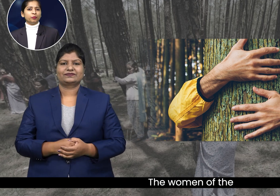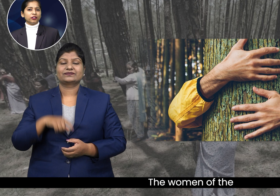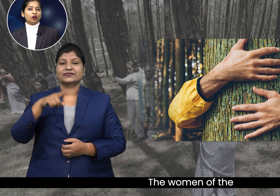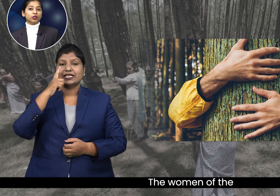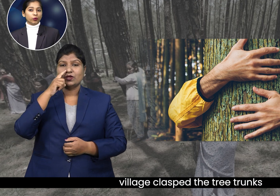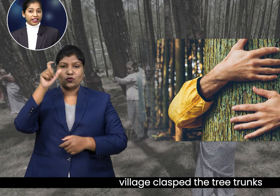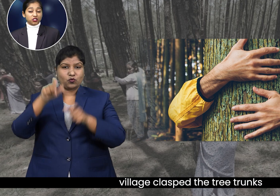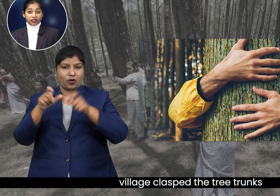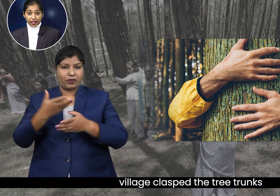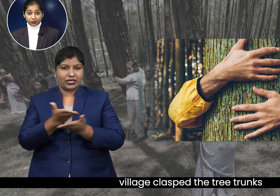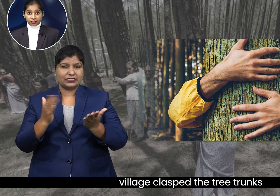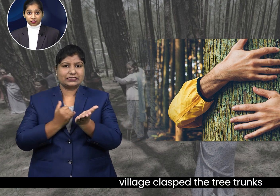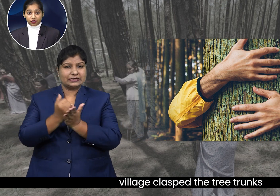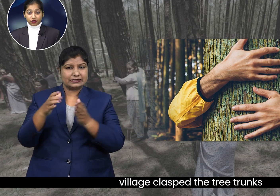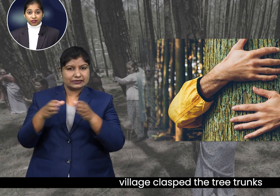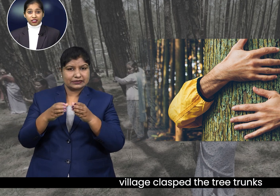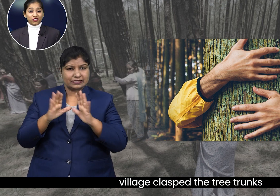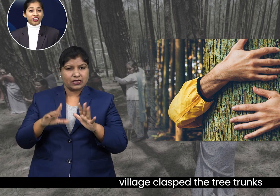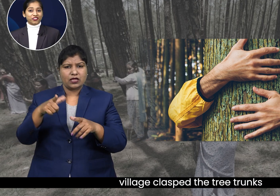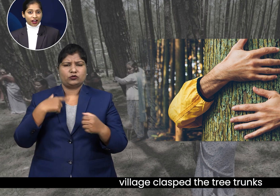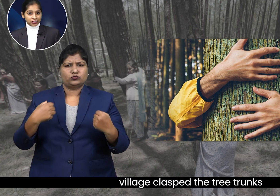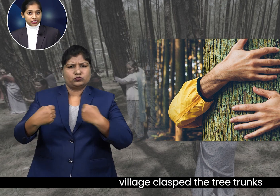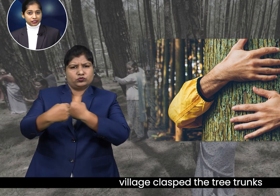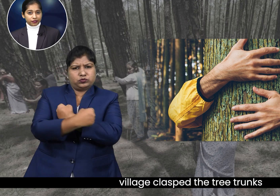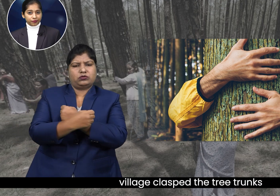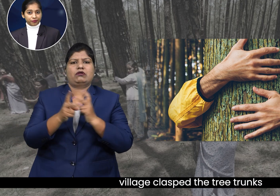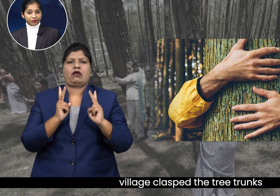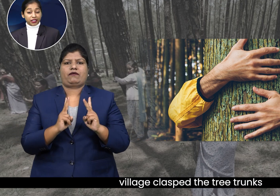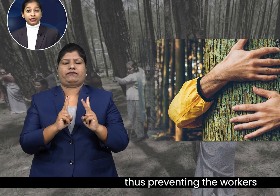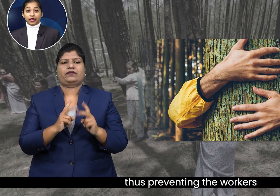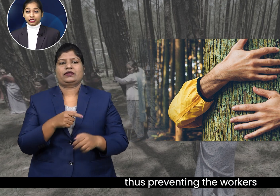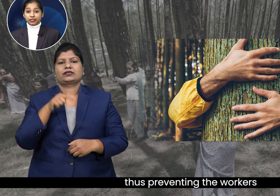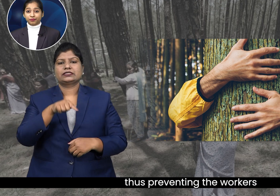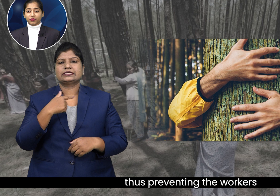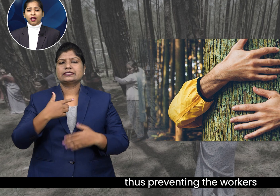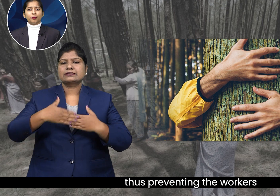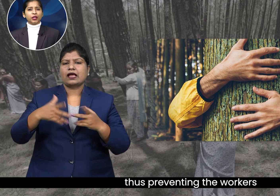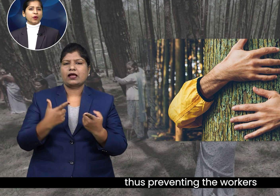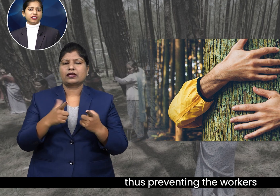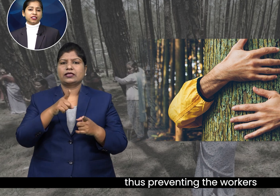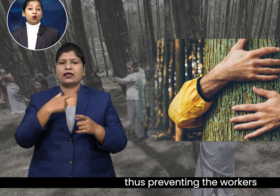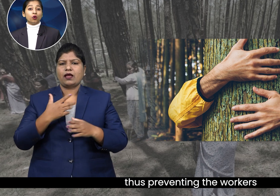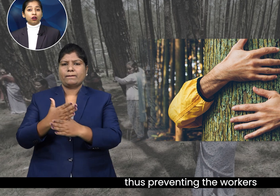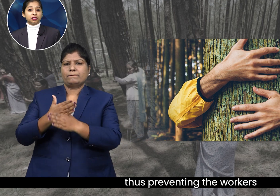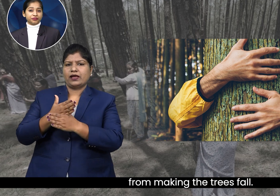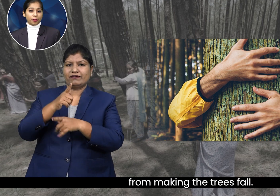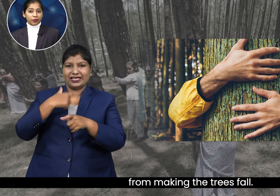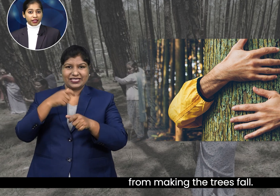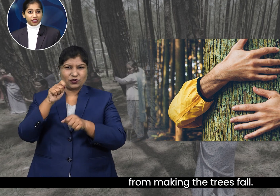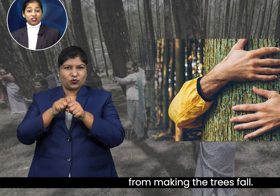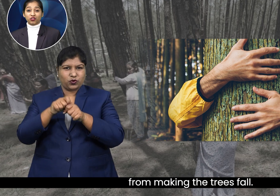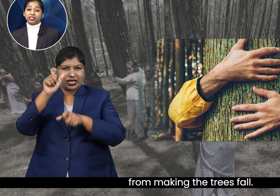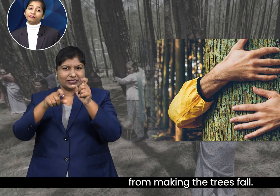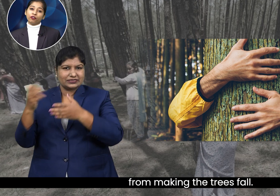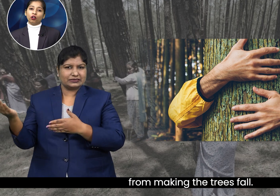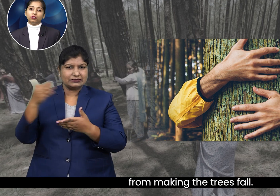The women of the village clasped the tree trunks, thus preventing the workers from making